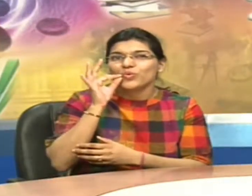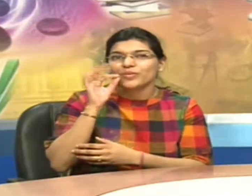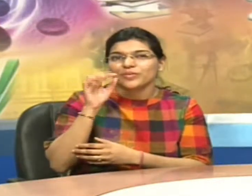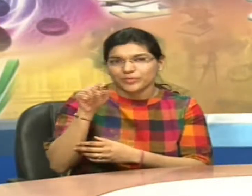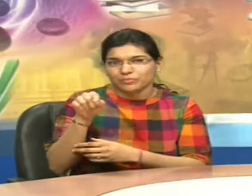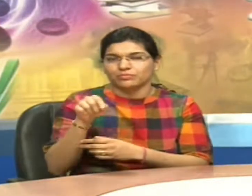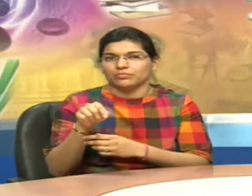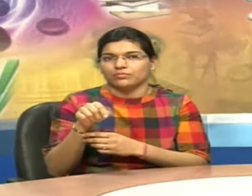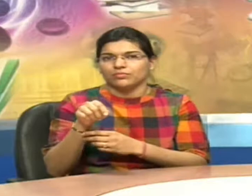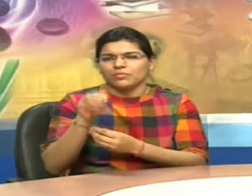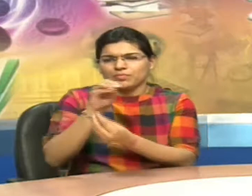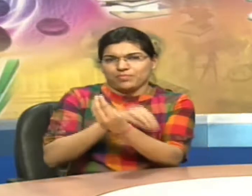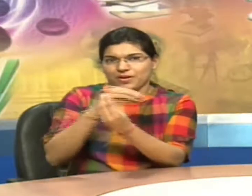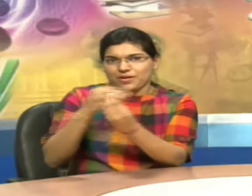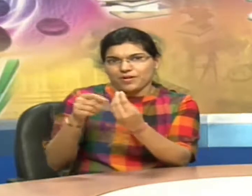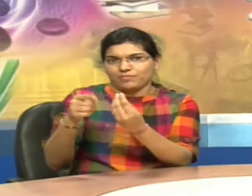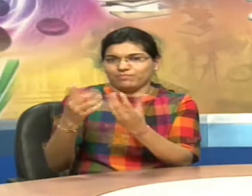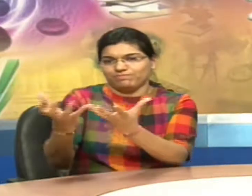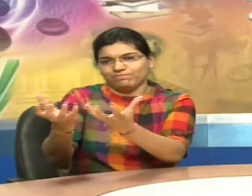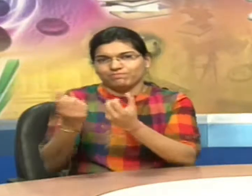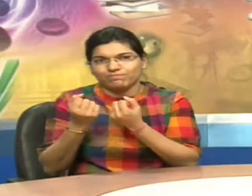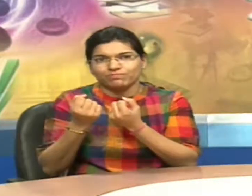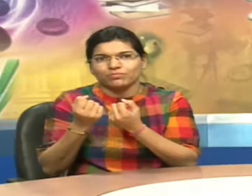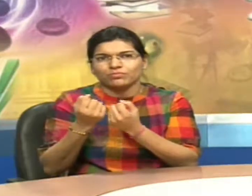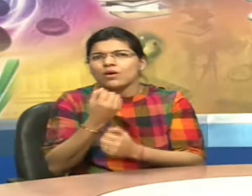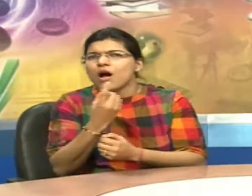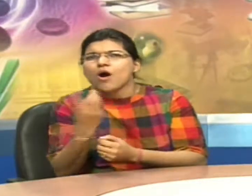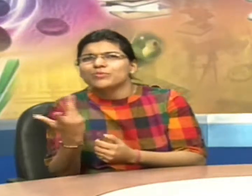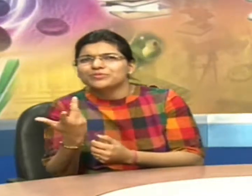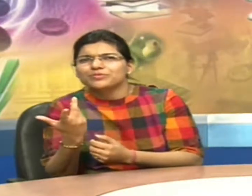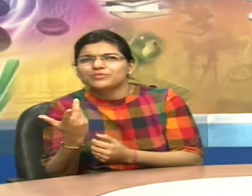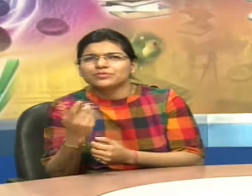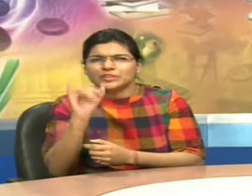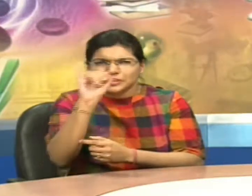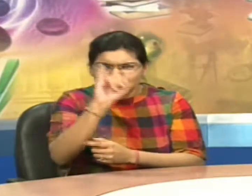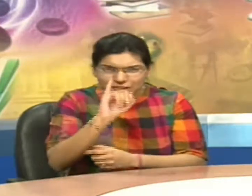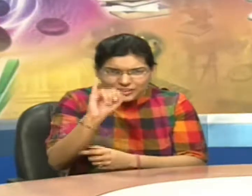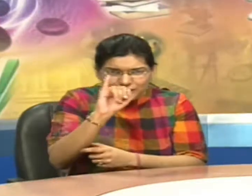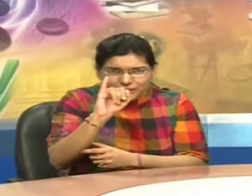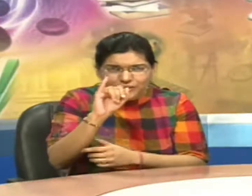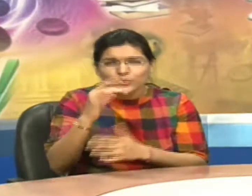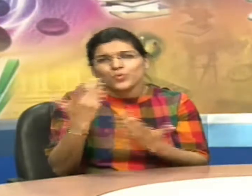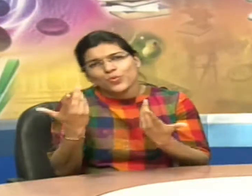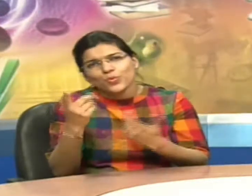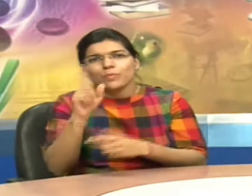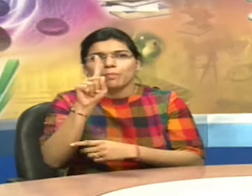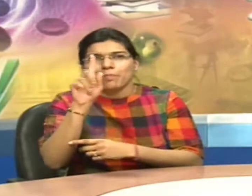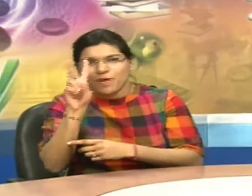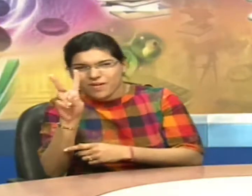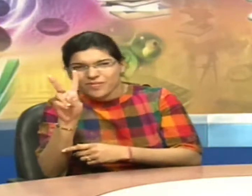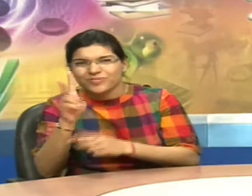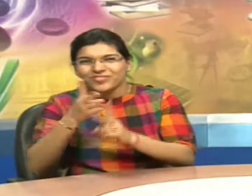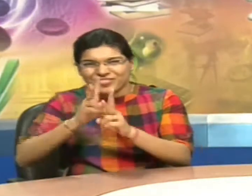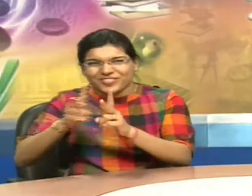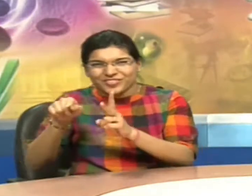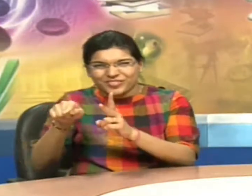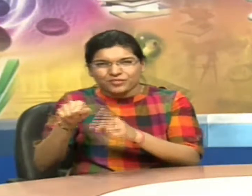We buy fruit, for example, banana, how many? 6 or